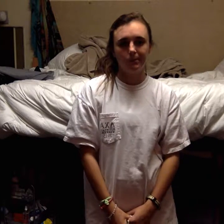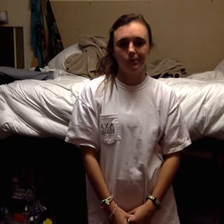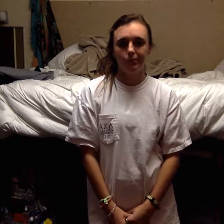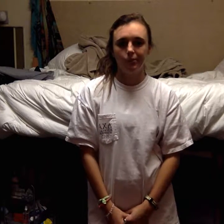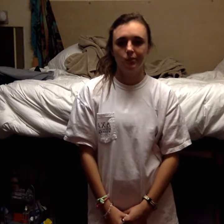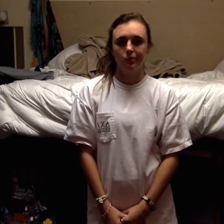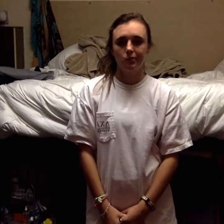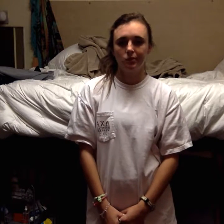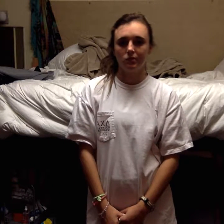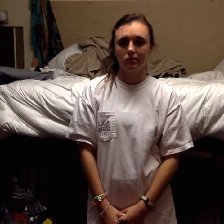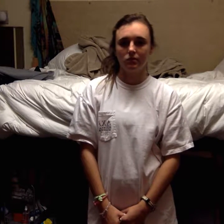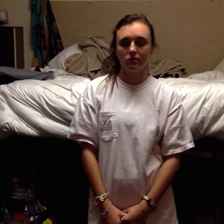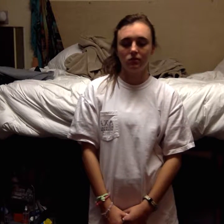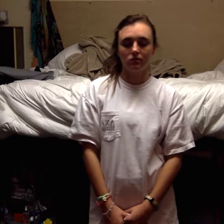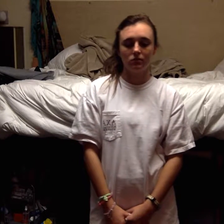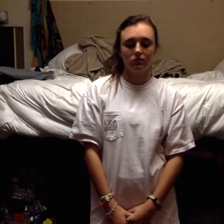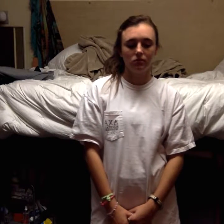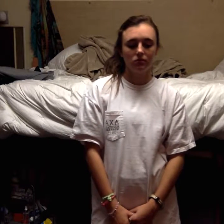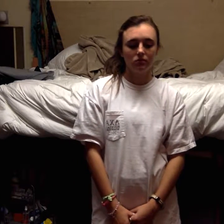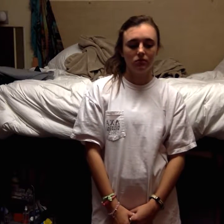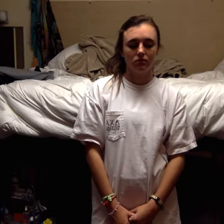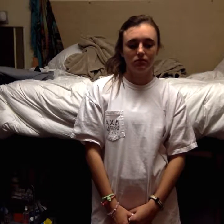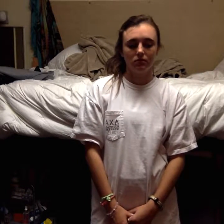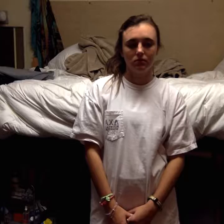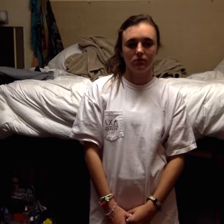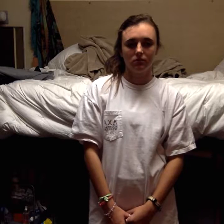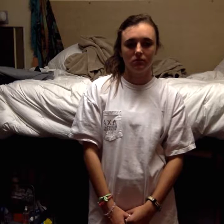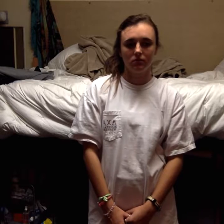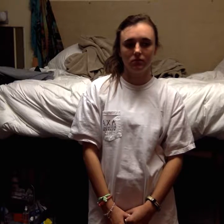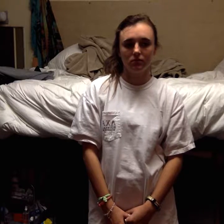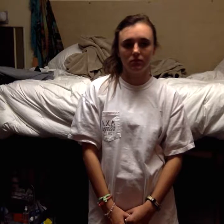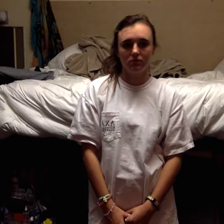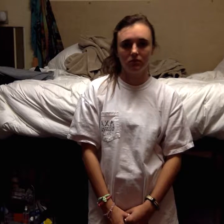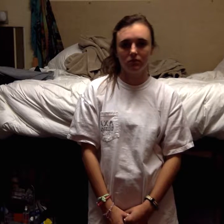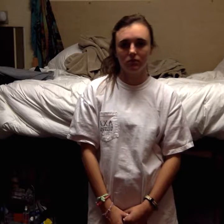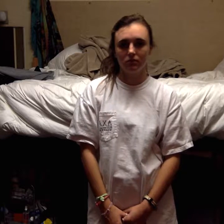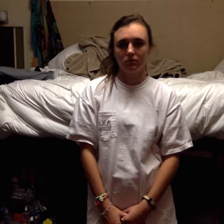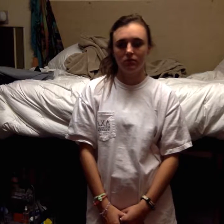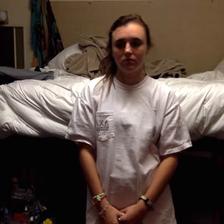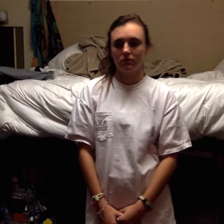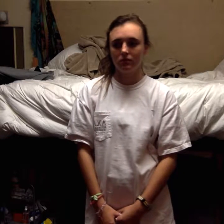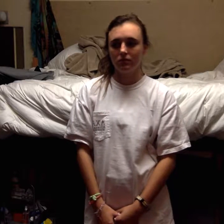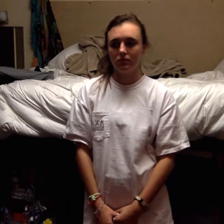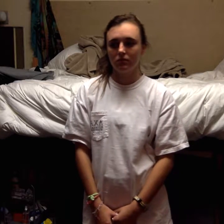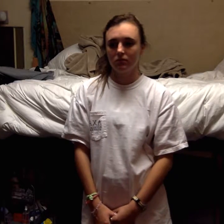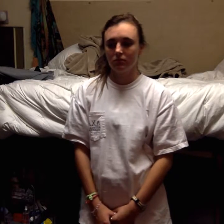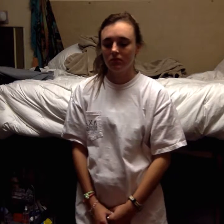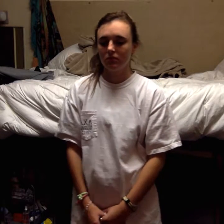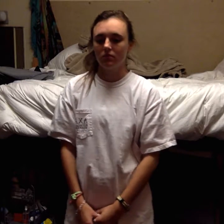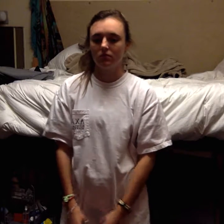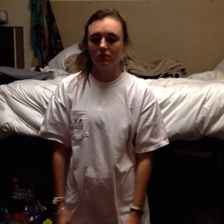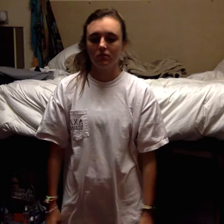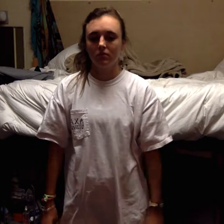You will be working like this for one of the pictures, and then the last one, the project, you'll be able to invent your own